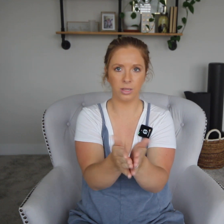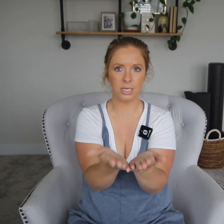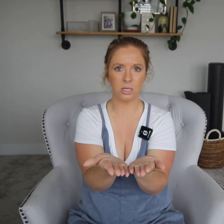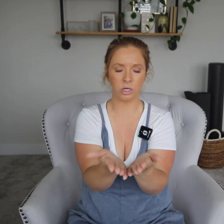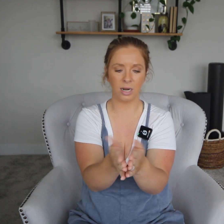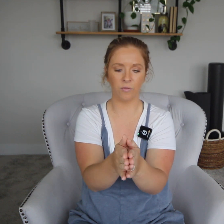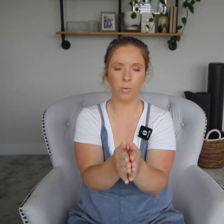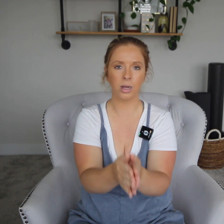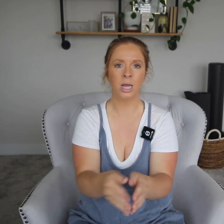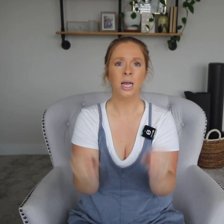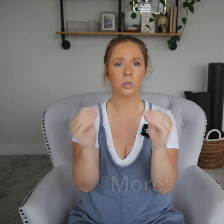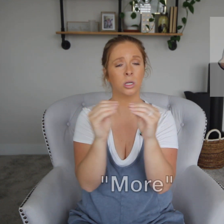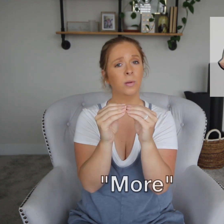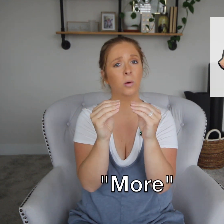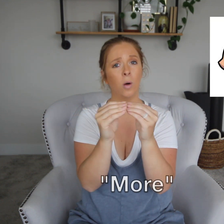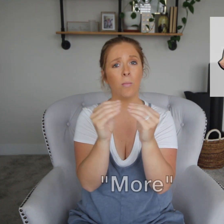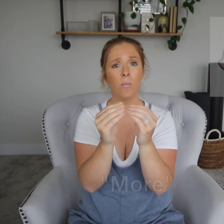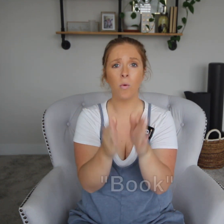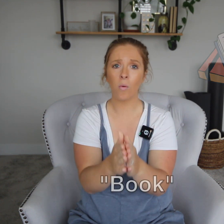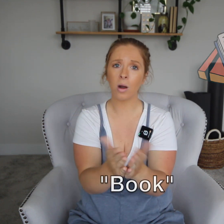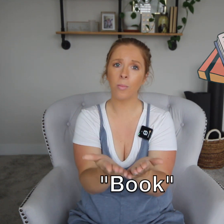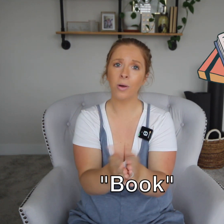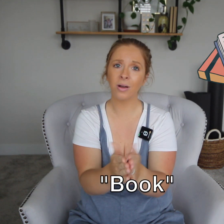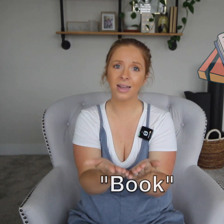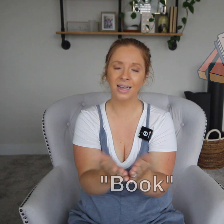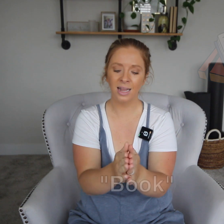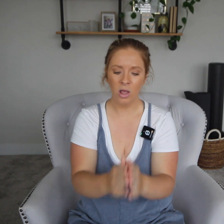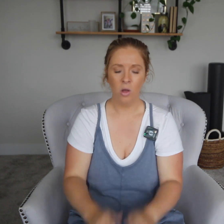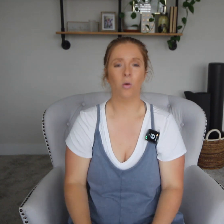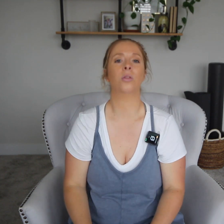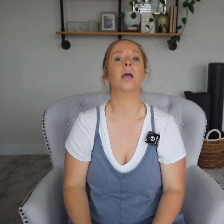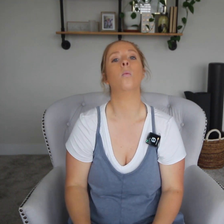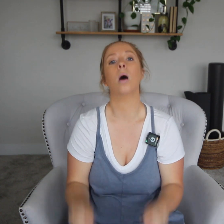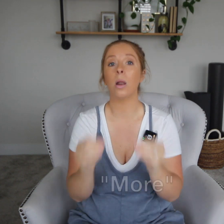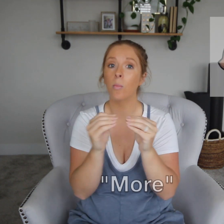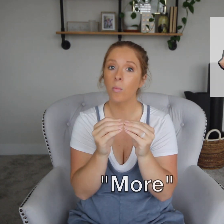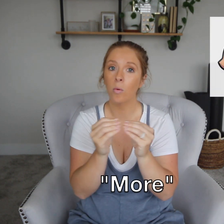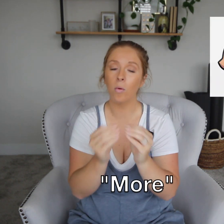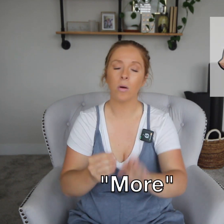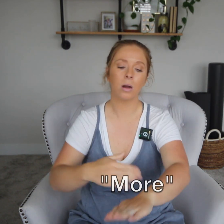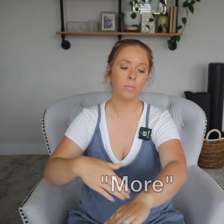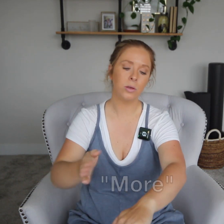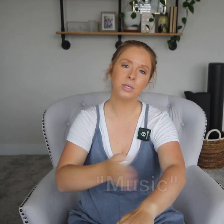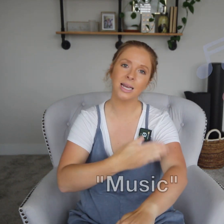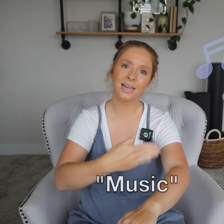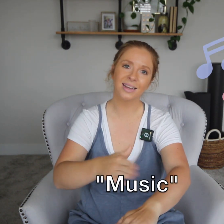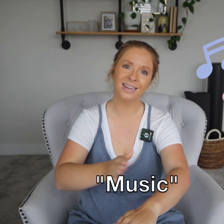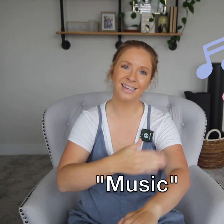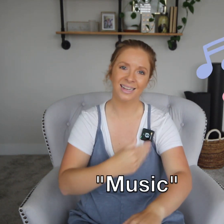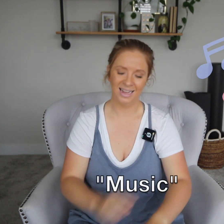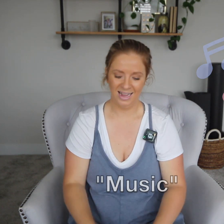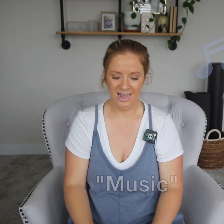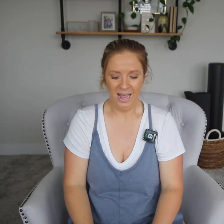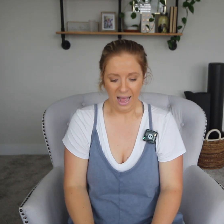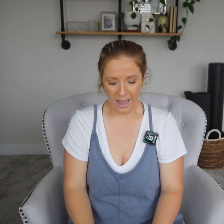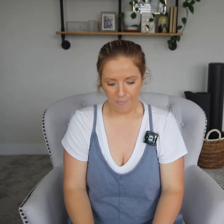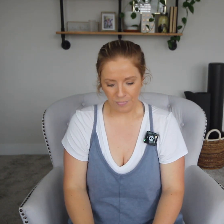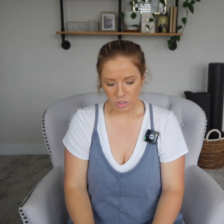this is our sign for book. So some people want more book or they want more music. So those